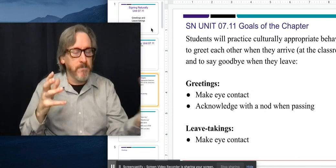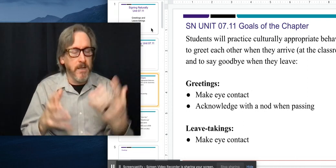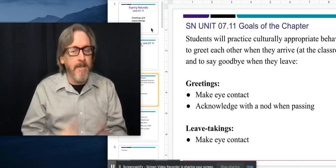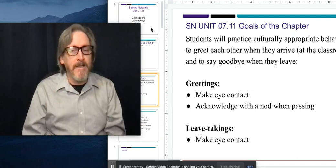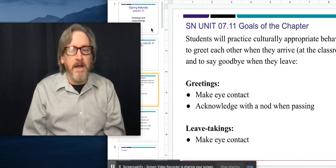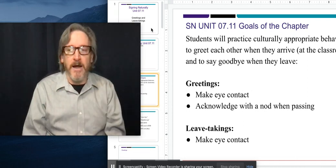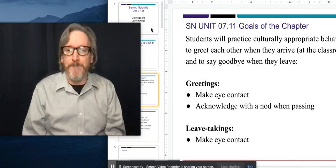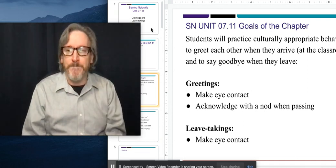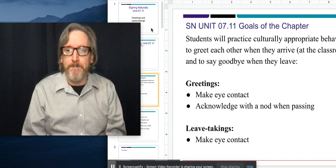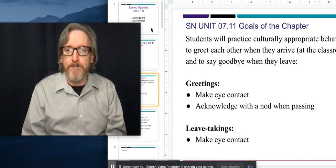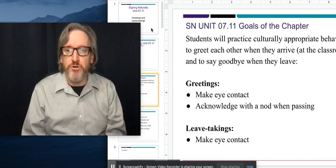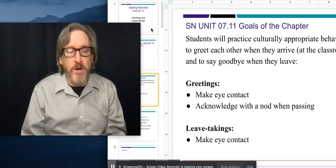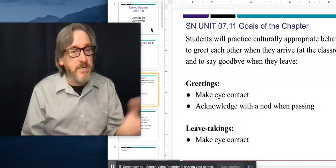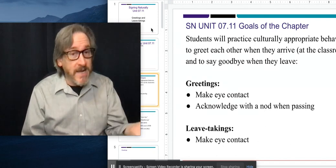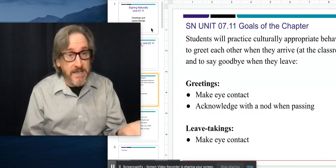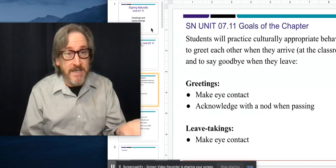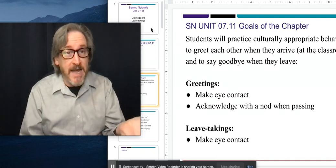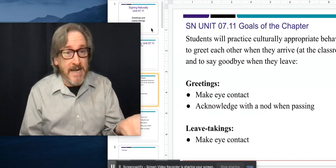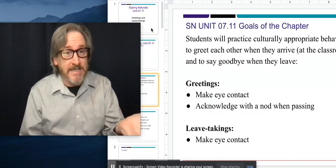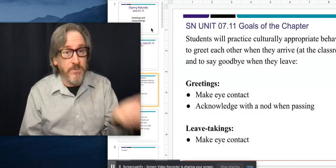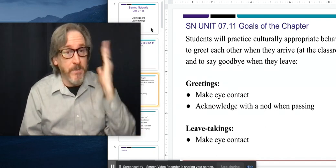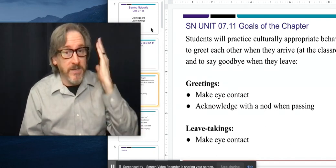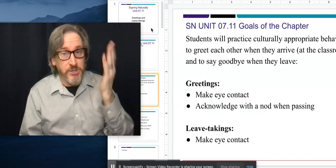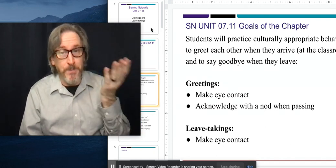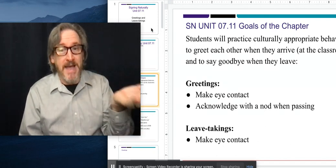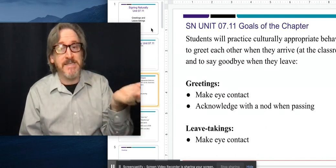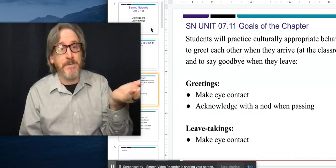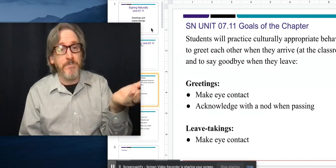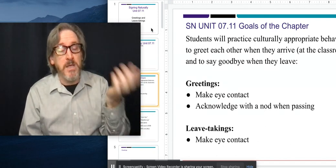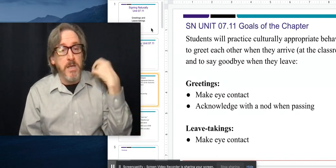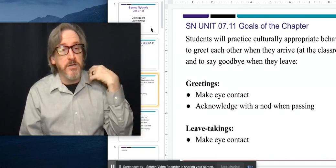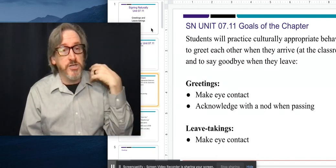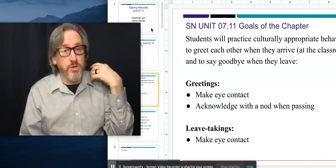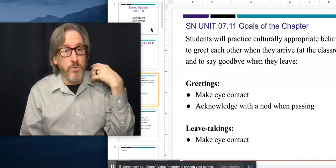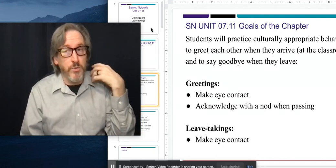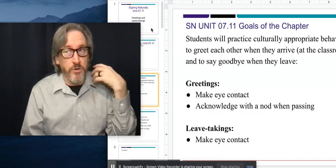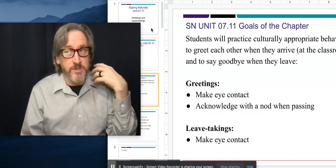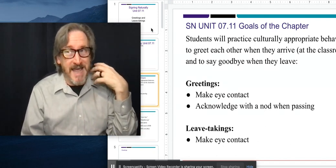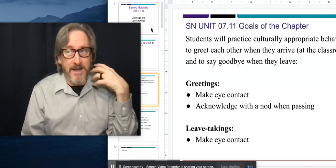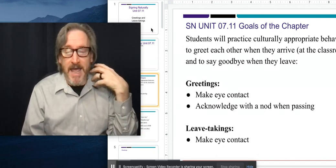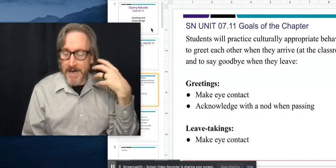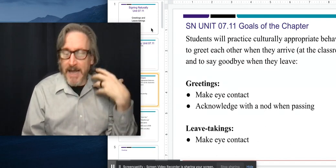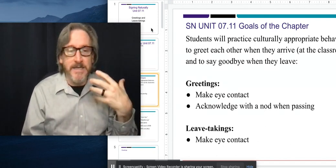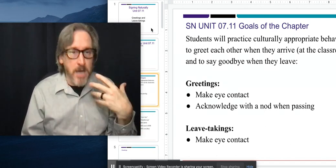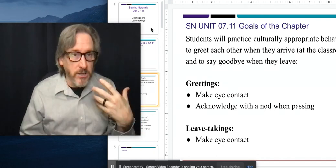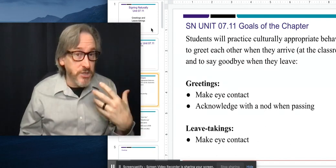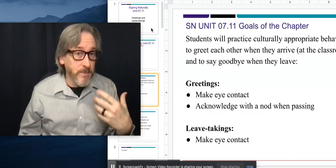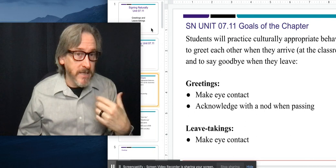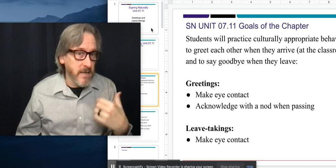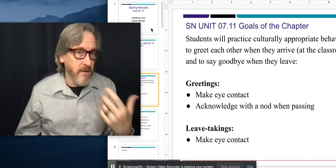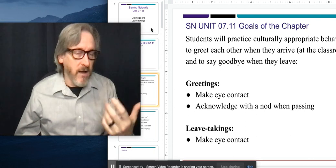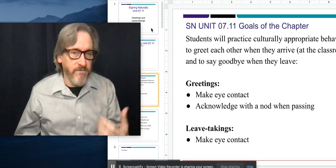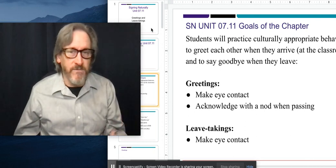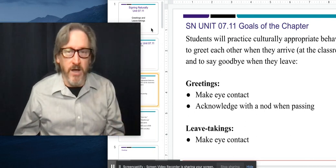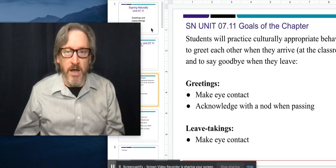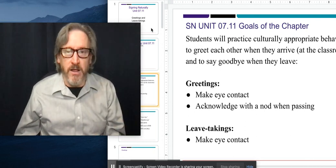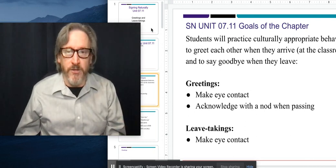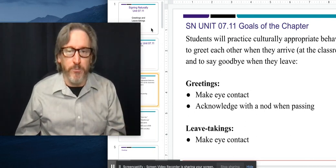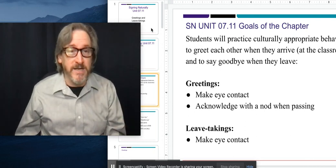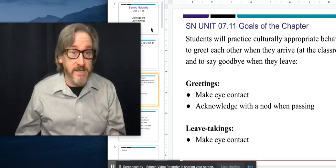classroom, trying to make eye contact with people as you pass them. So there's an acknowledgement